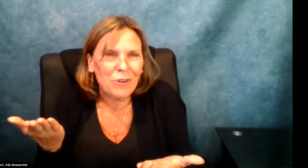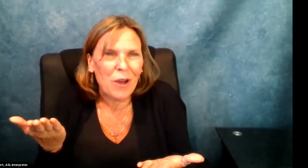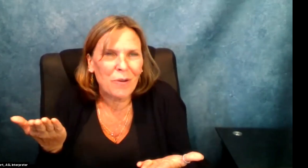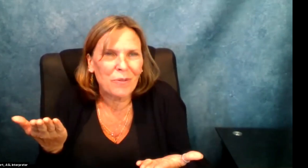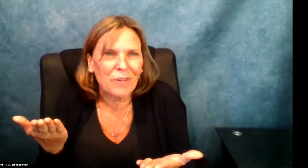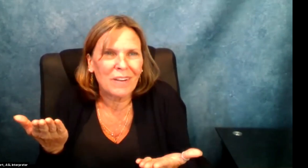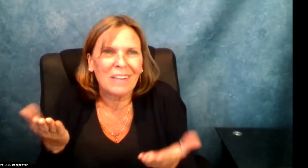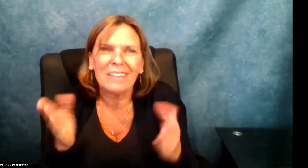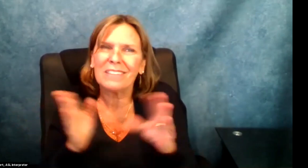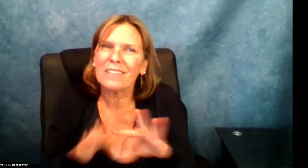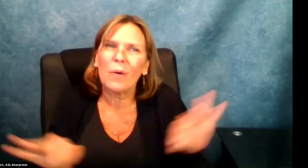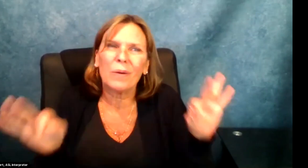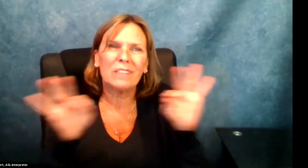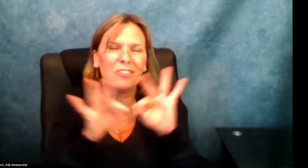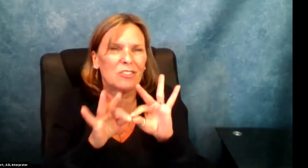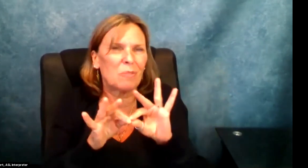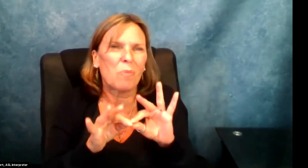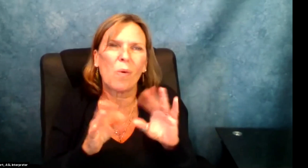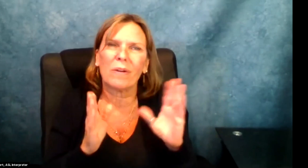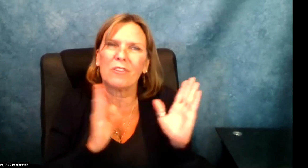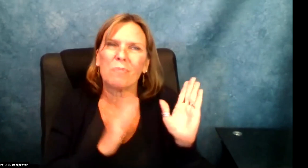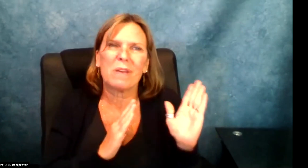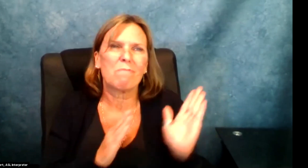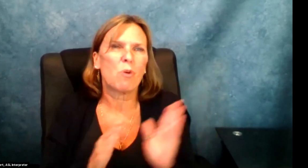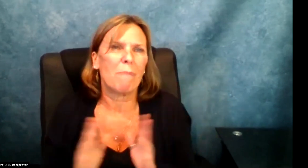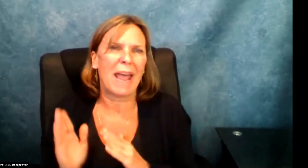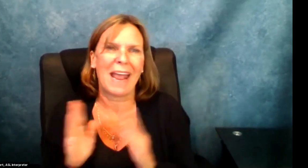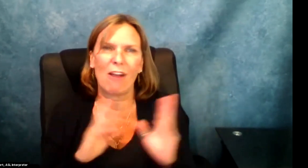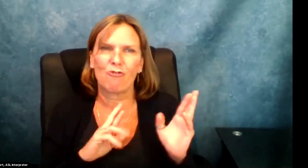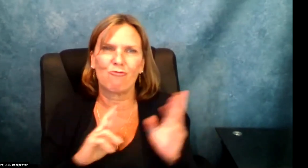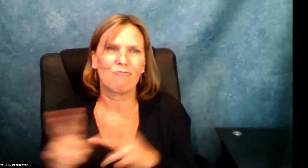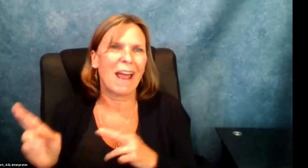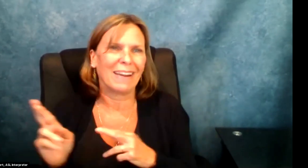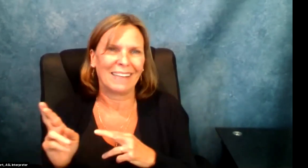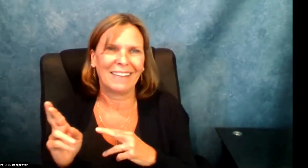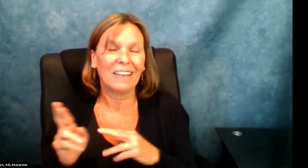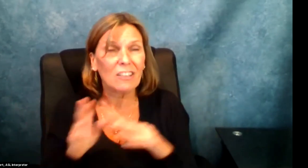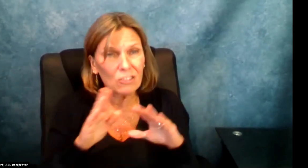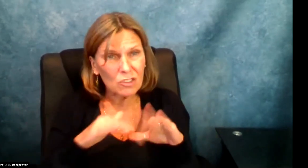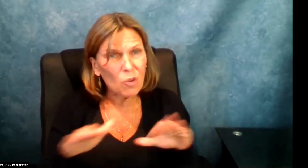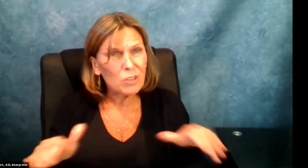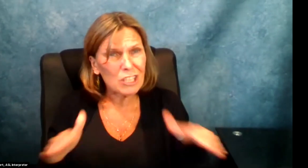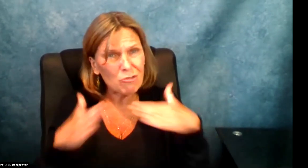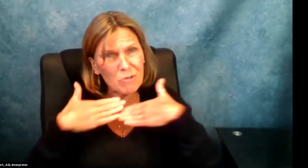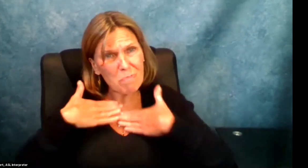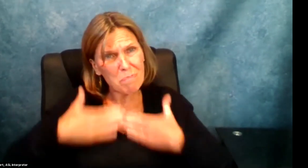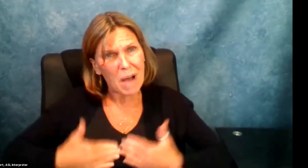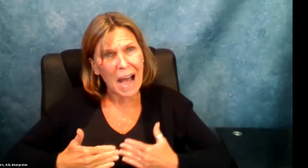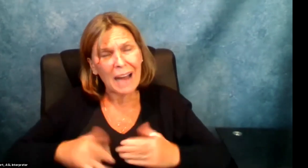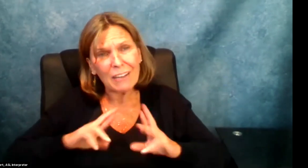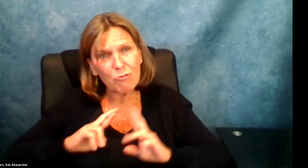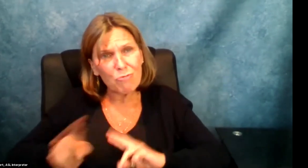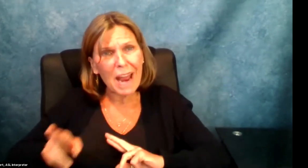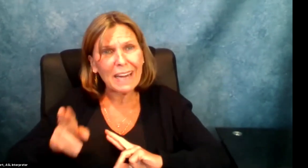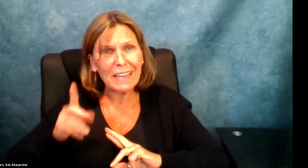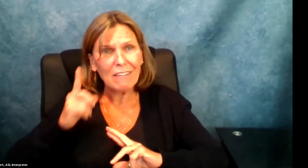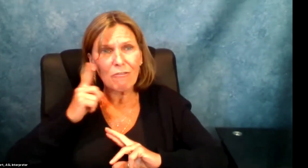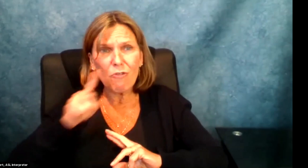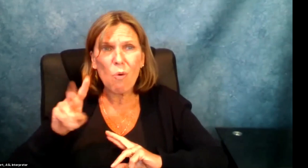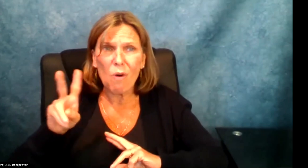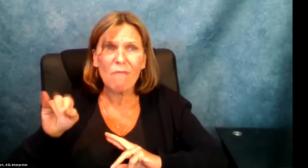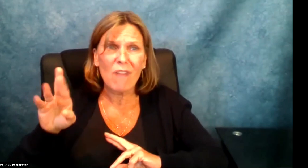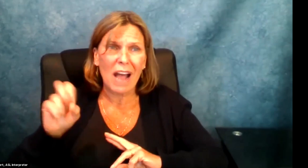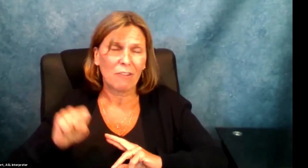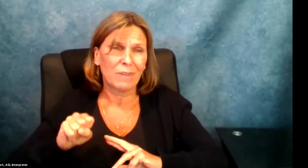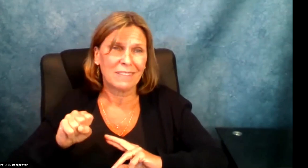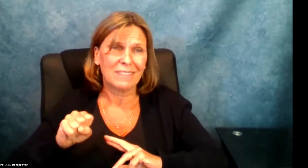and guide our kids and prepare them for things like that, their body would be prepared and ready for the virus, and makes it much less likely that